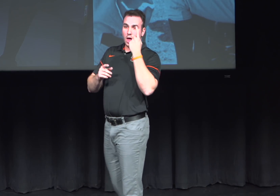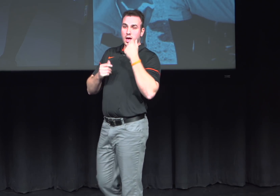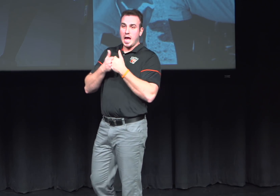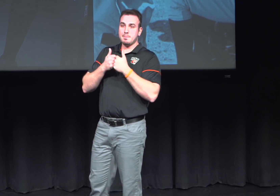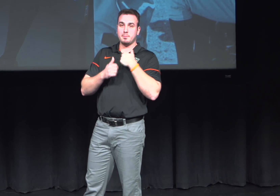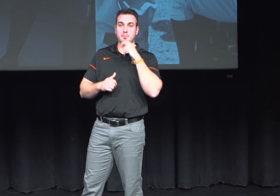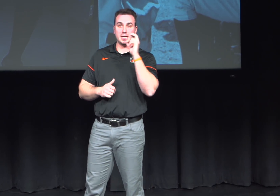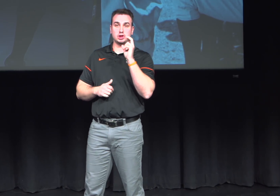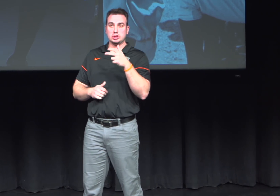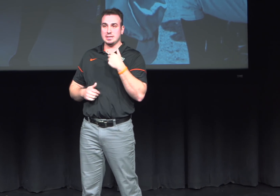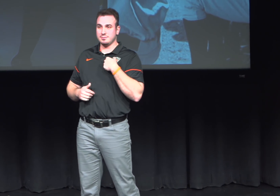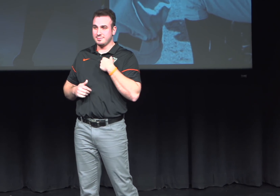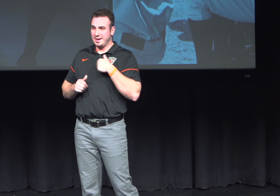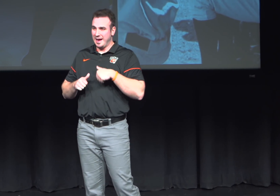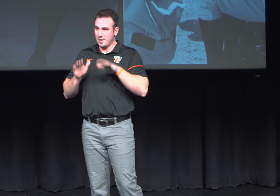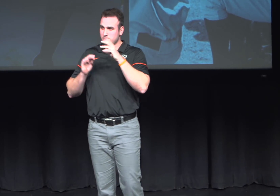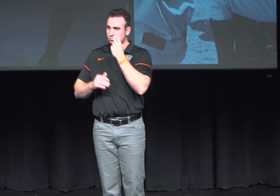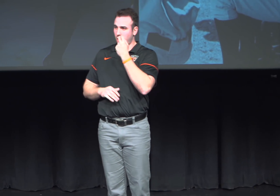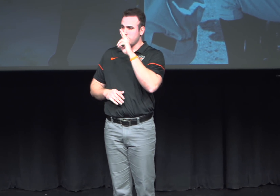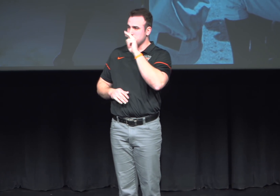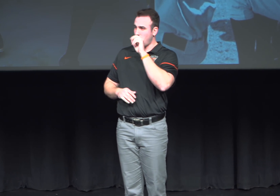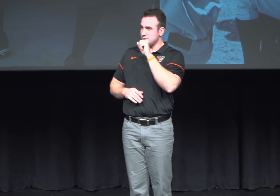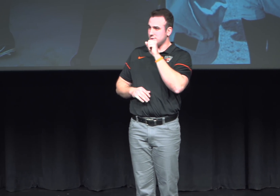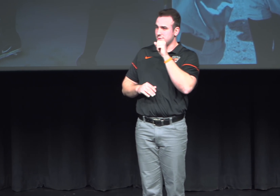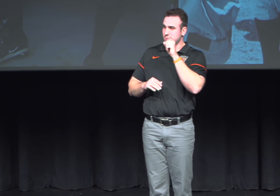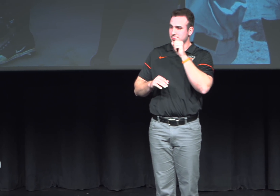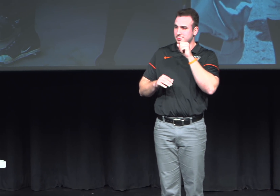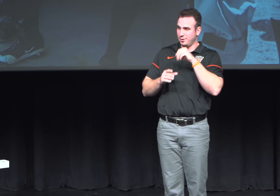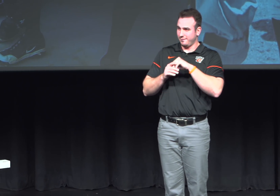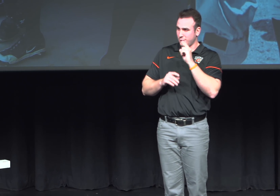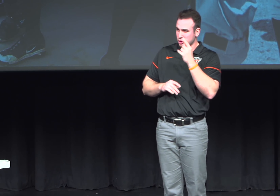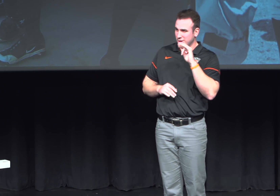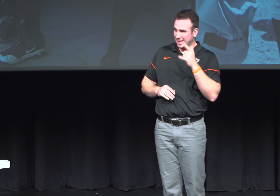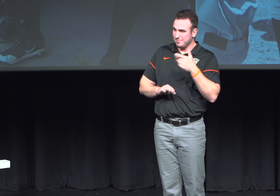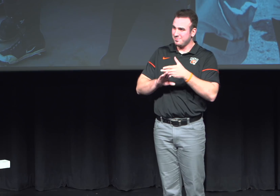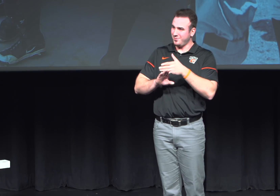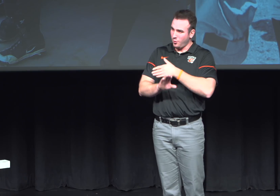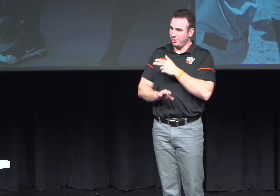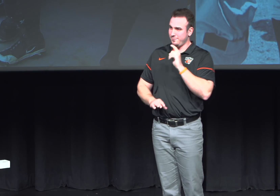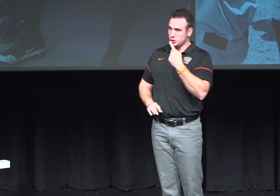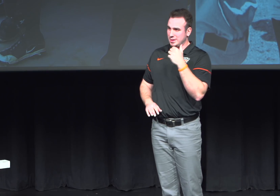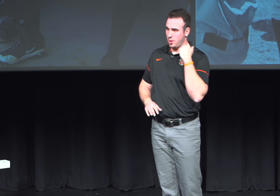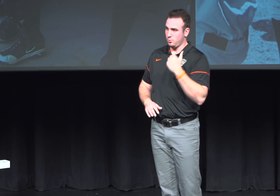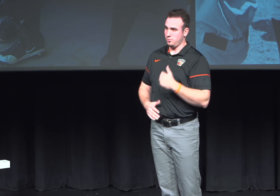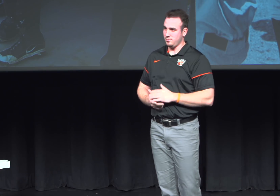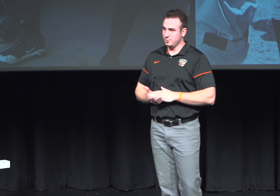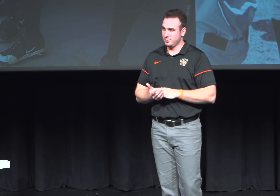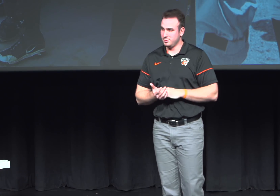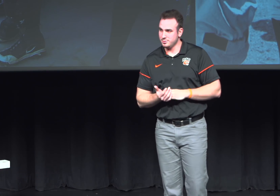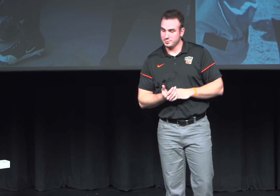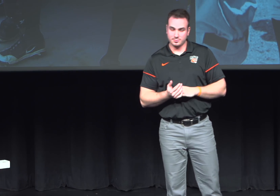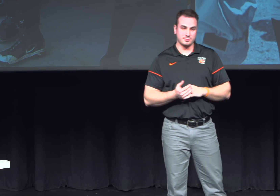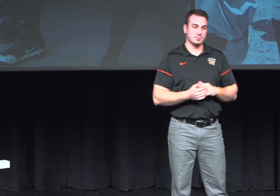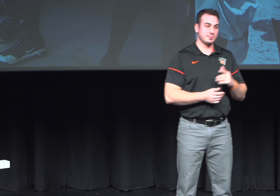One game that I pitched in, I gave up 12 runs in the first inning before I got the first out. At the